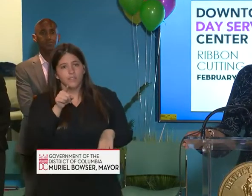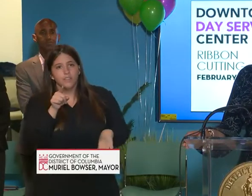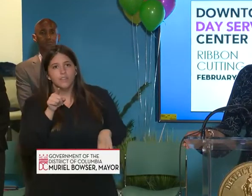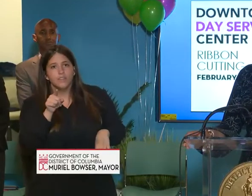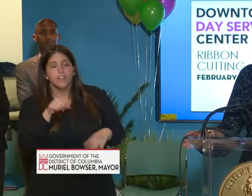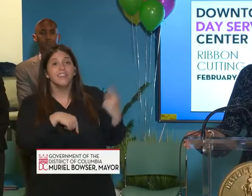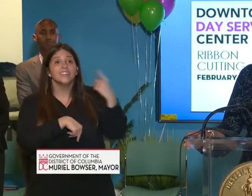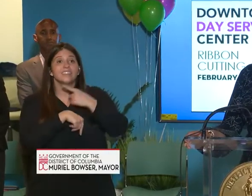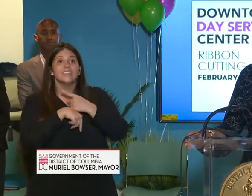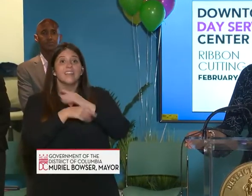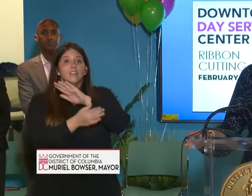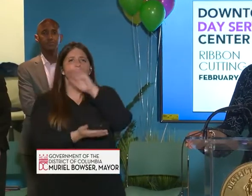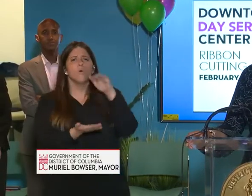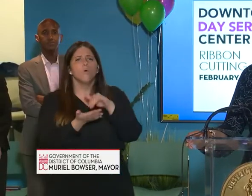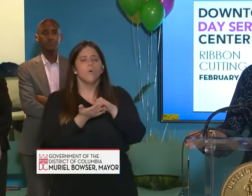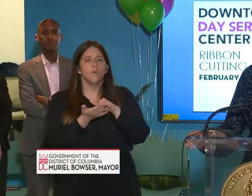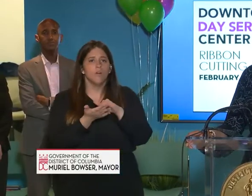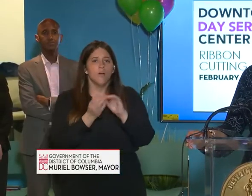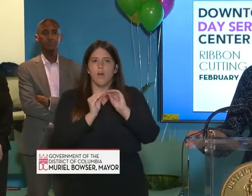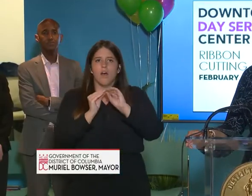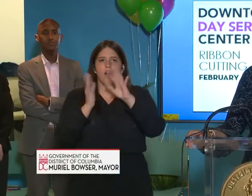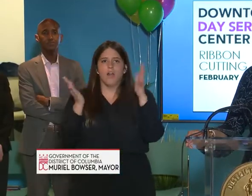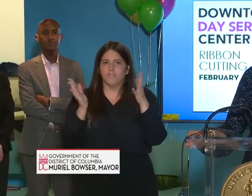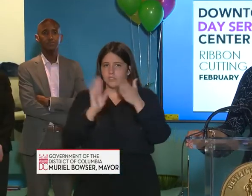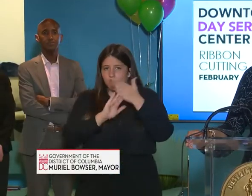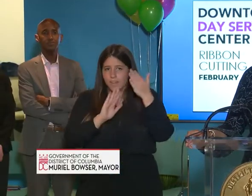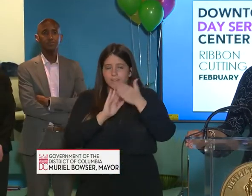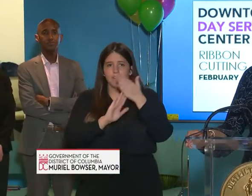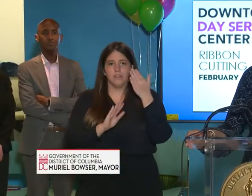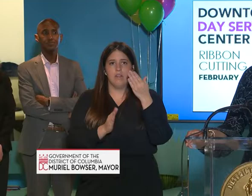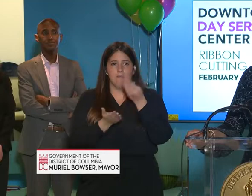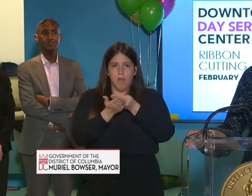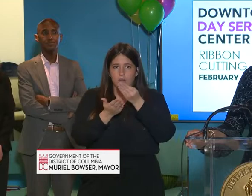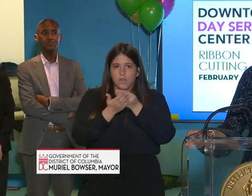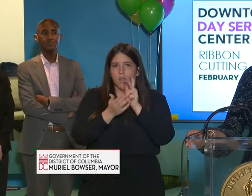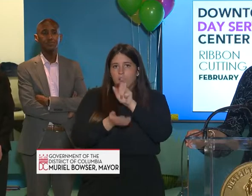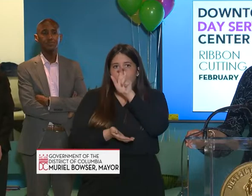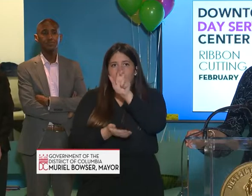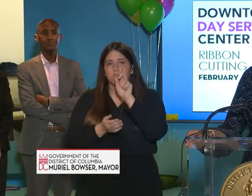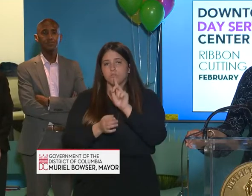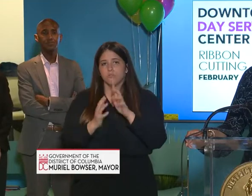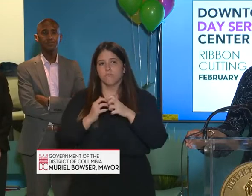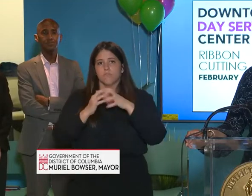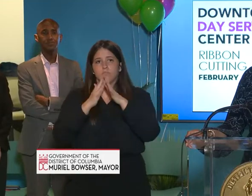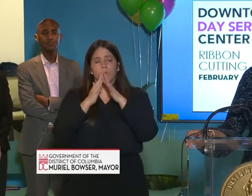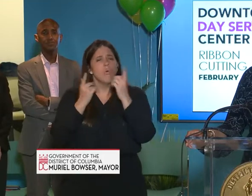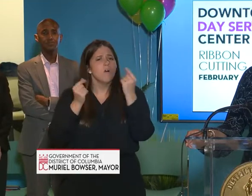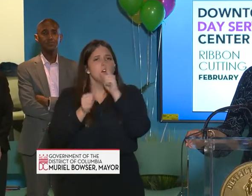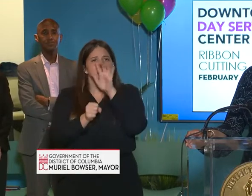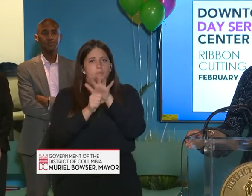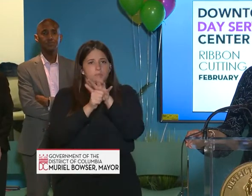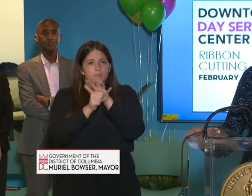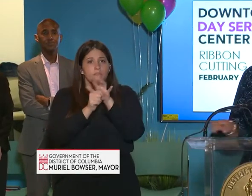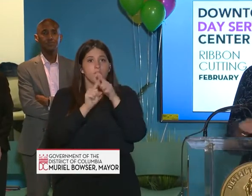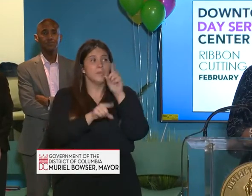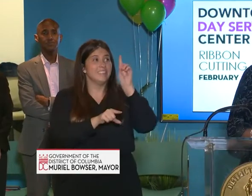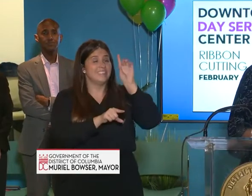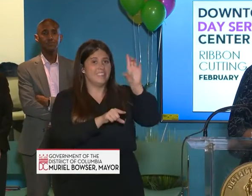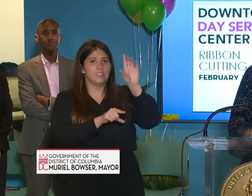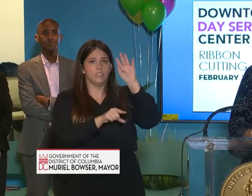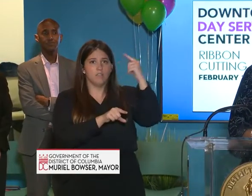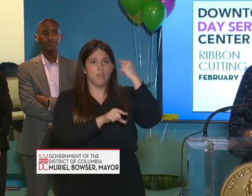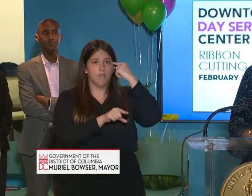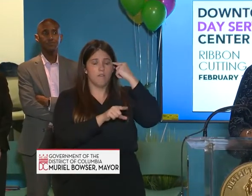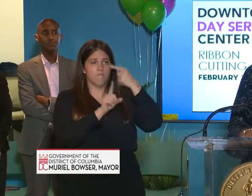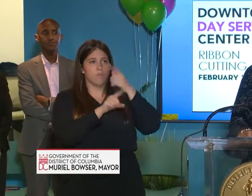the day center, what's your commitment? I mean, obviously you got it up and running. There was money to get this started. What's the commitment going from the D.C. government, from